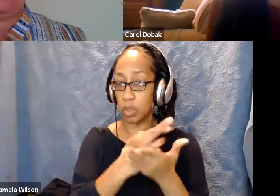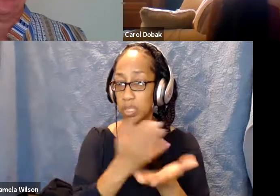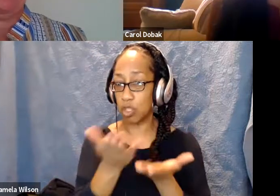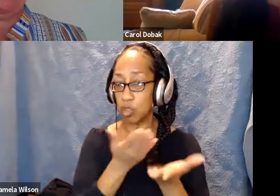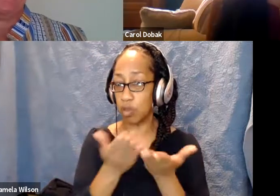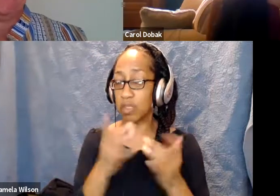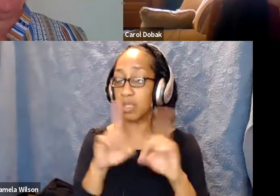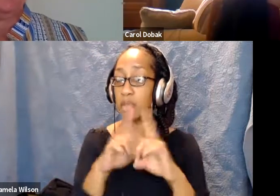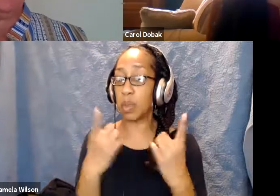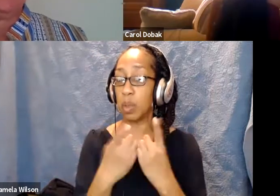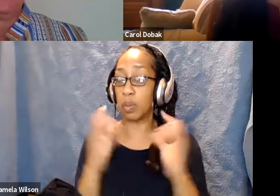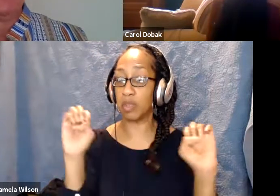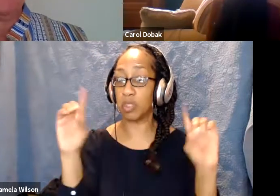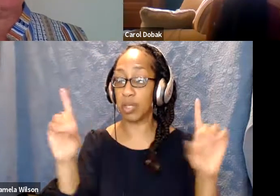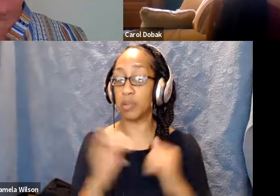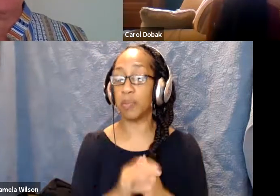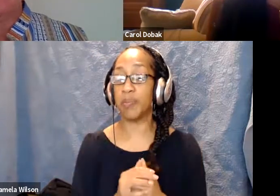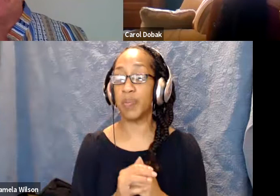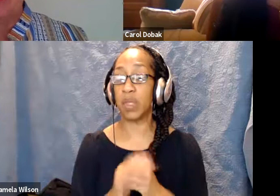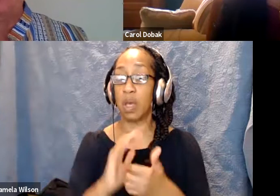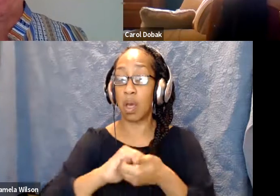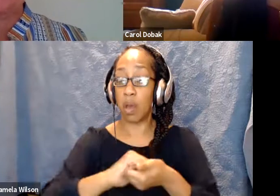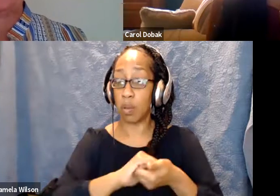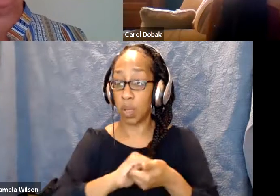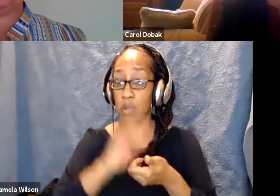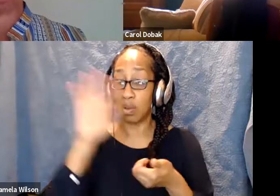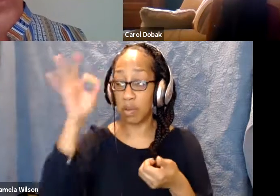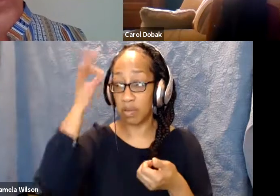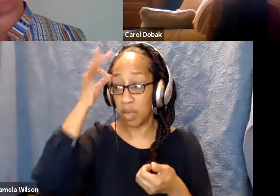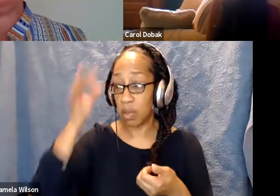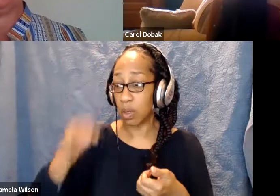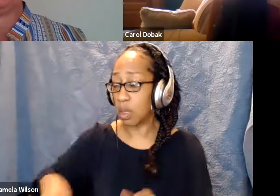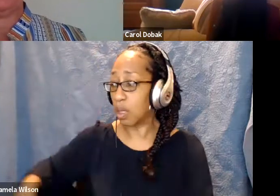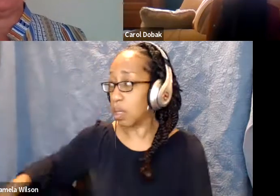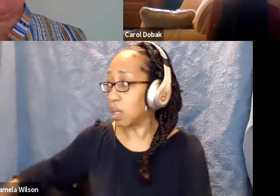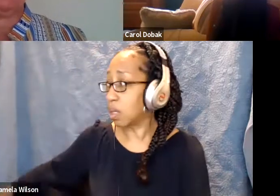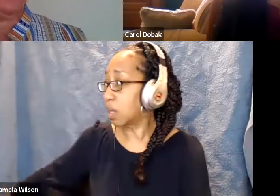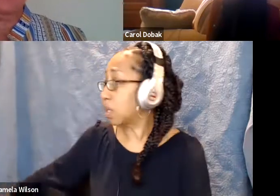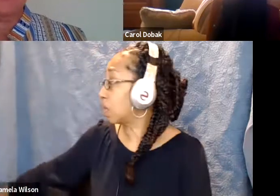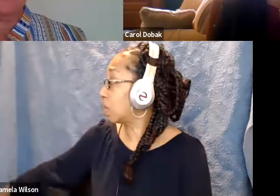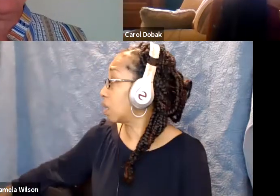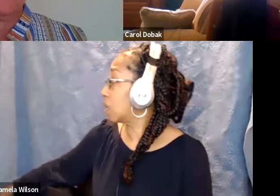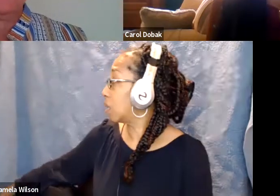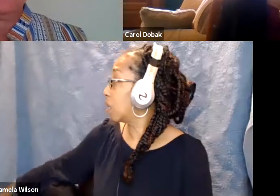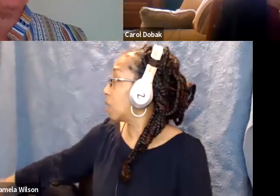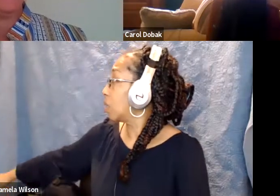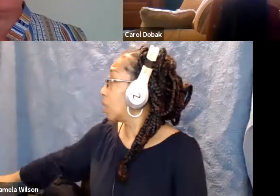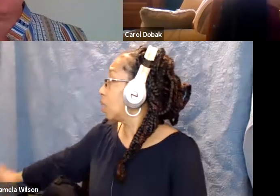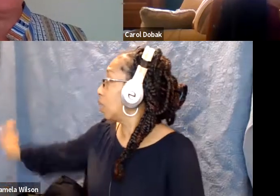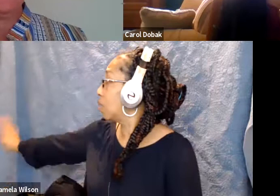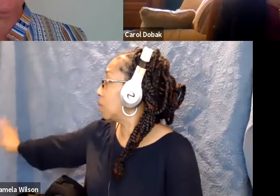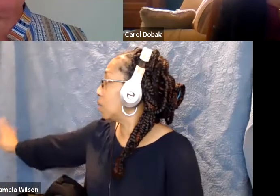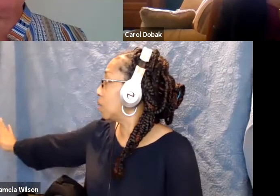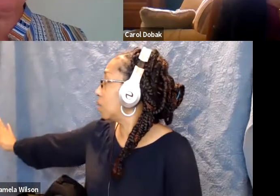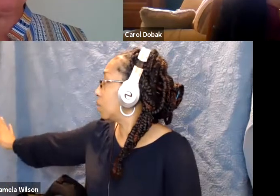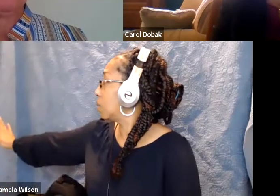of Education. Our partnership on the federal level models the change we want to see at the local level. Next